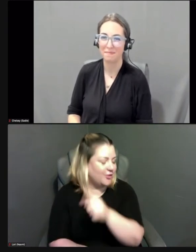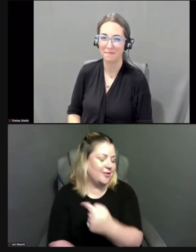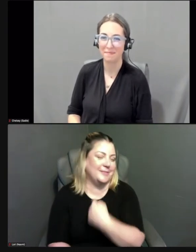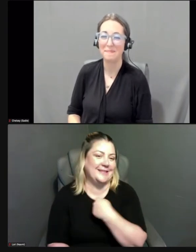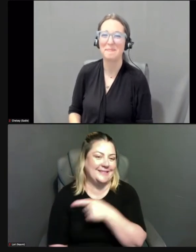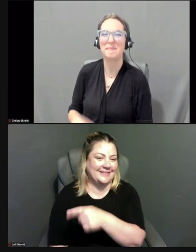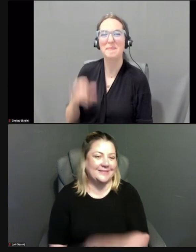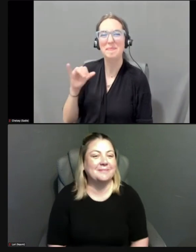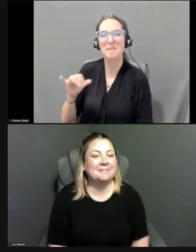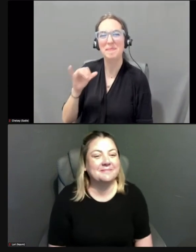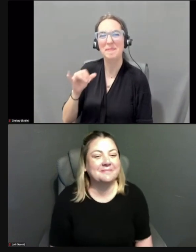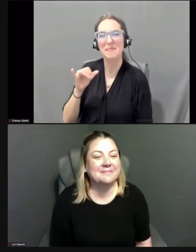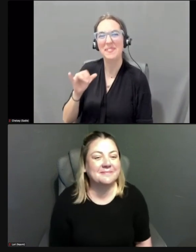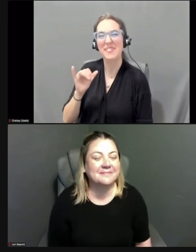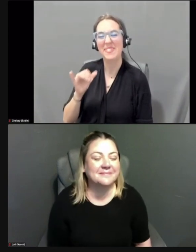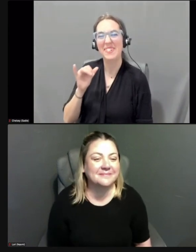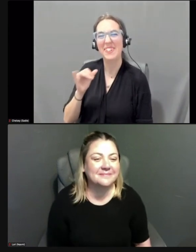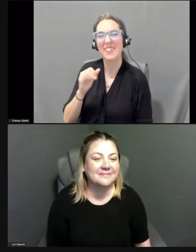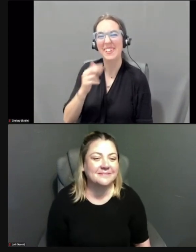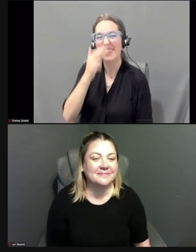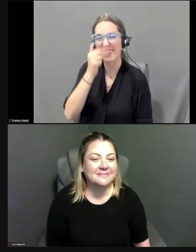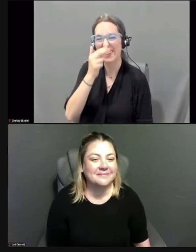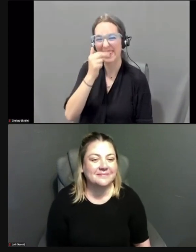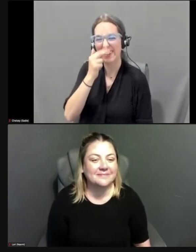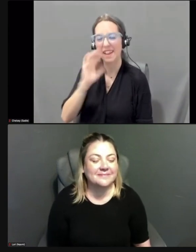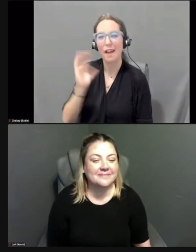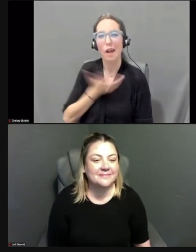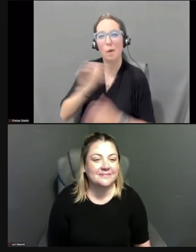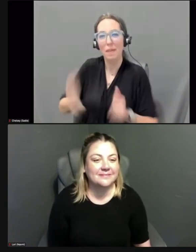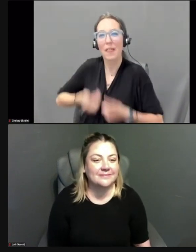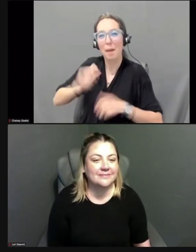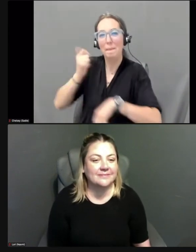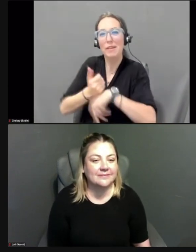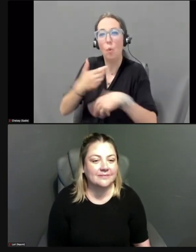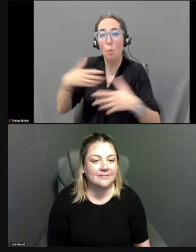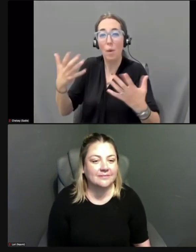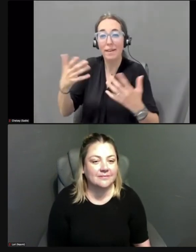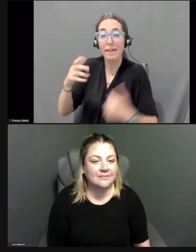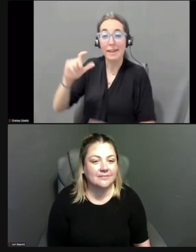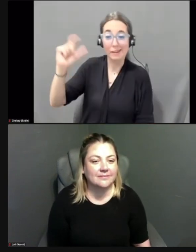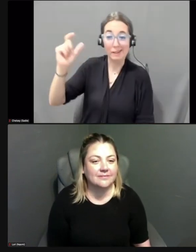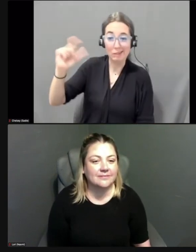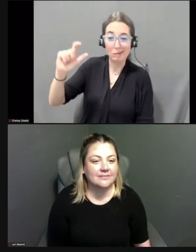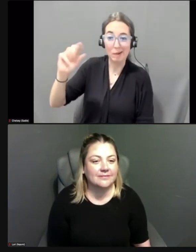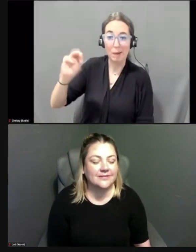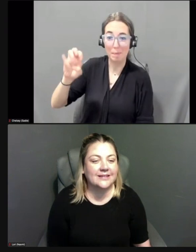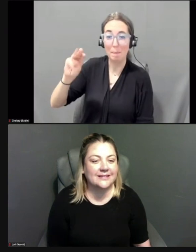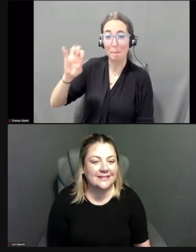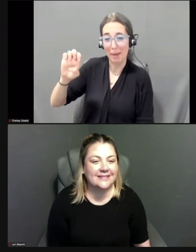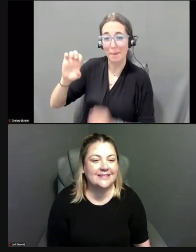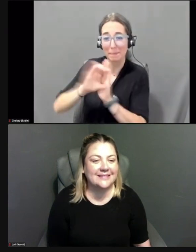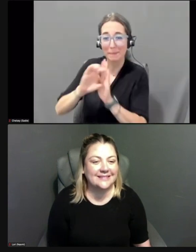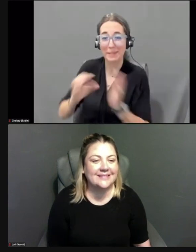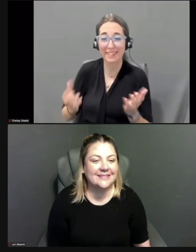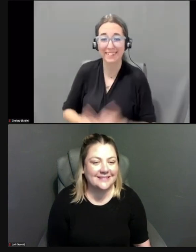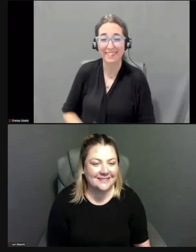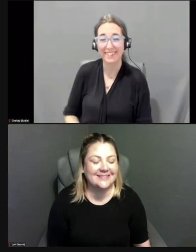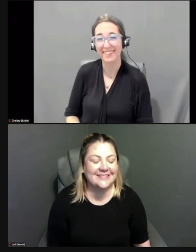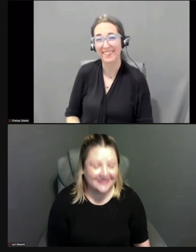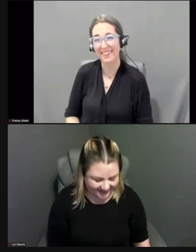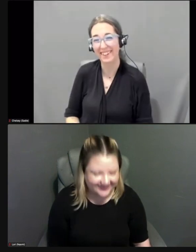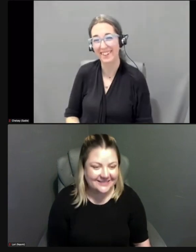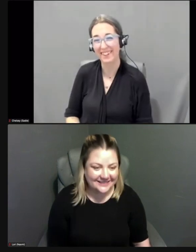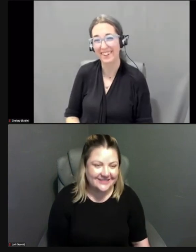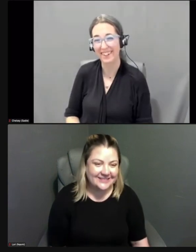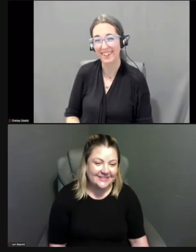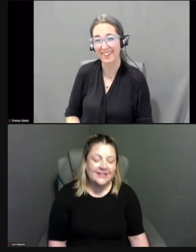how we basically base our whole entire lives on Instagram memes. We are going to wrap up each episode